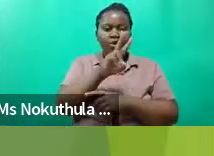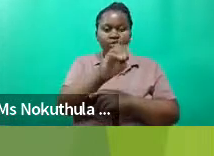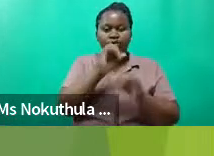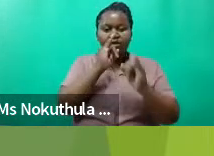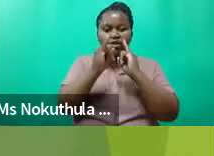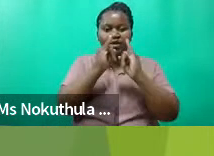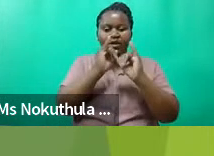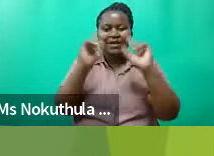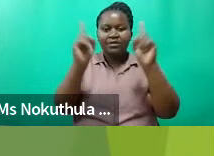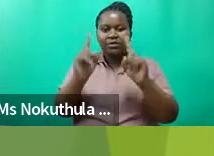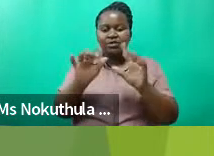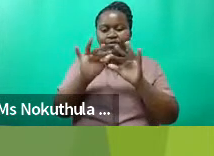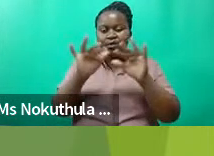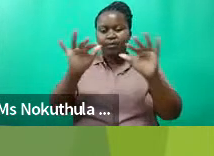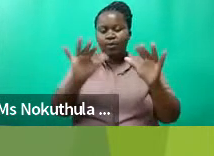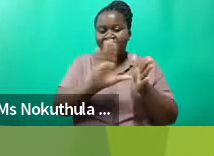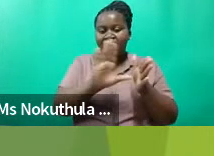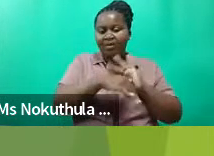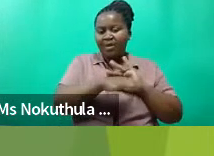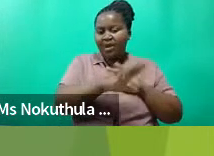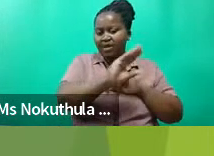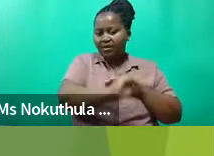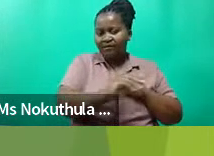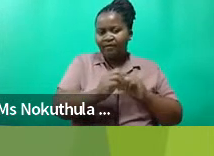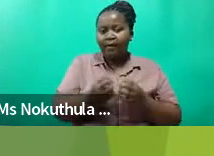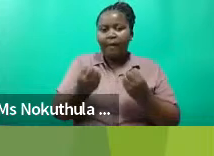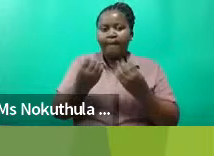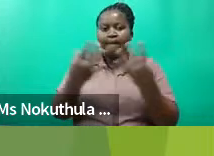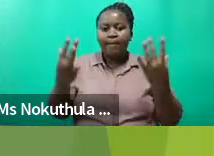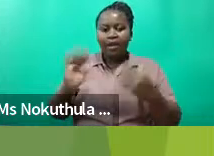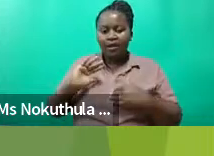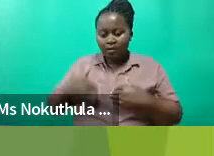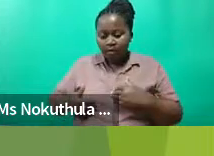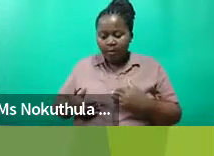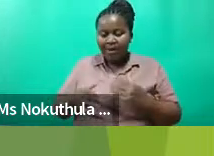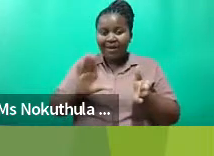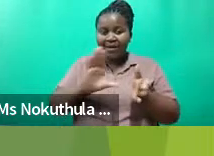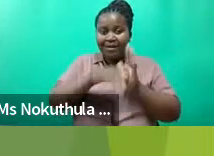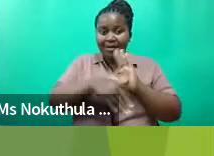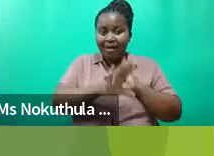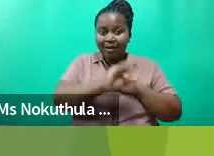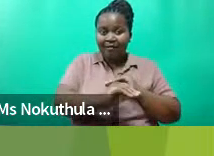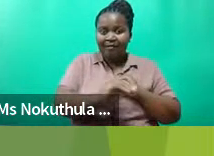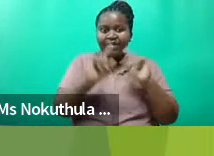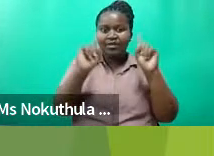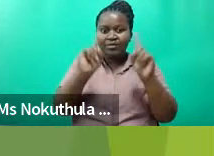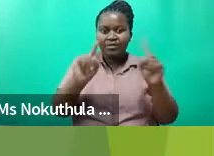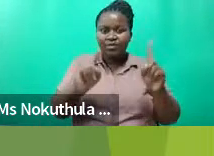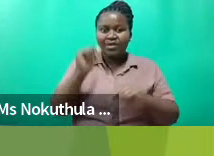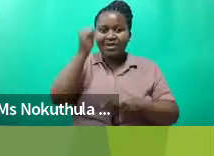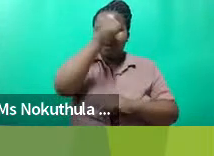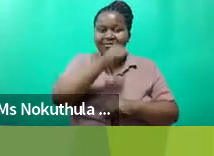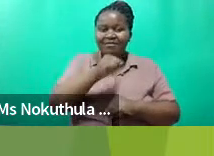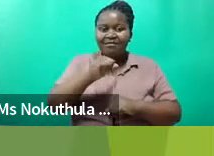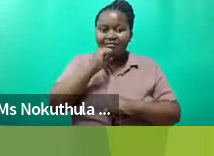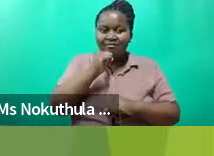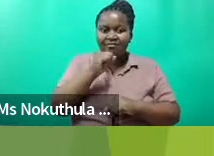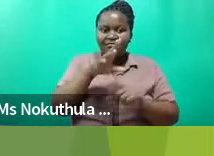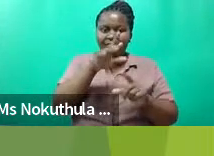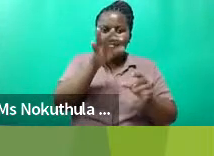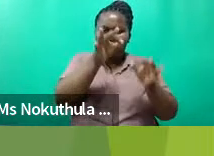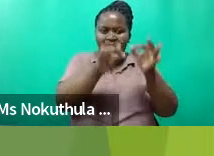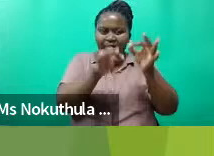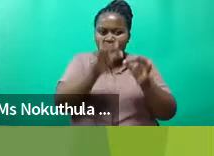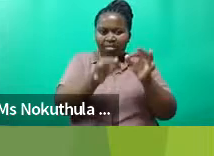with disability. Many women living with disabilities, particularly in Africa, they face prejudice, rejection, and